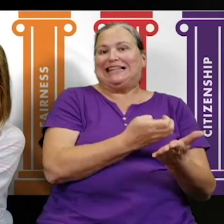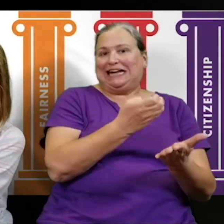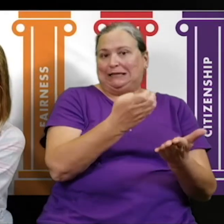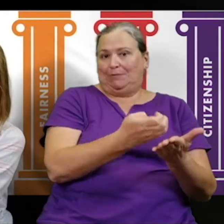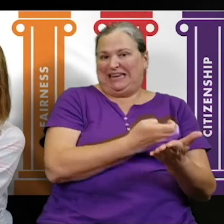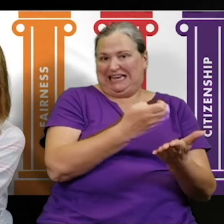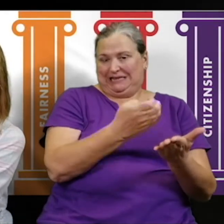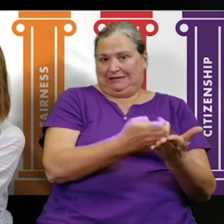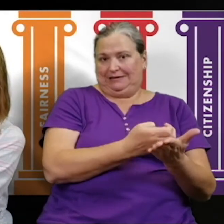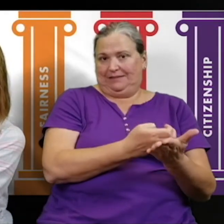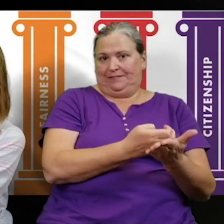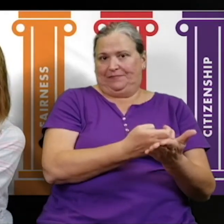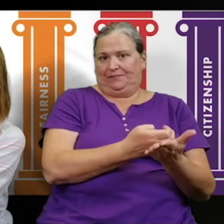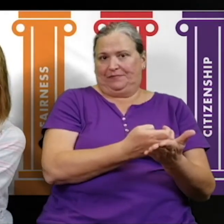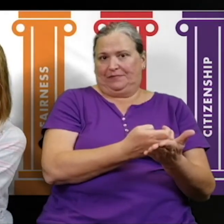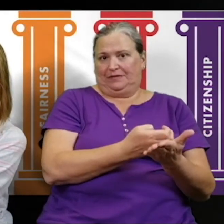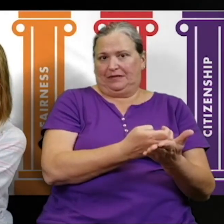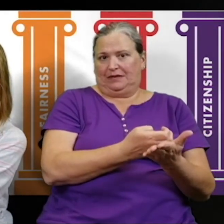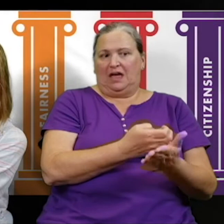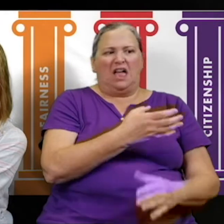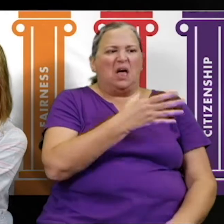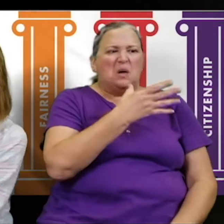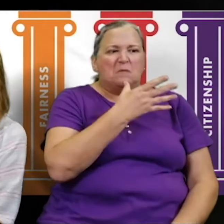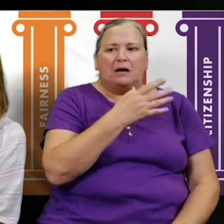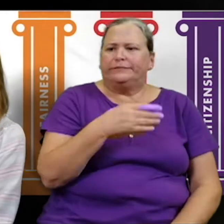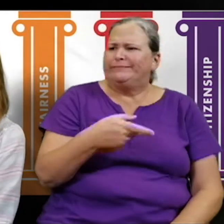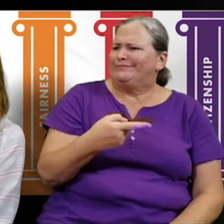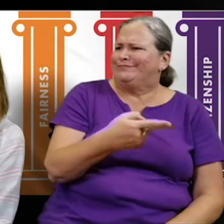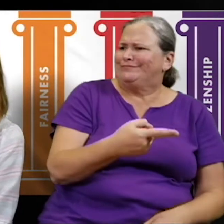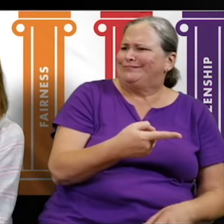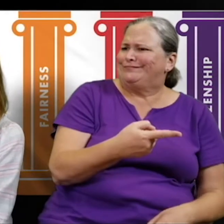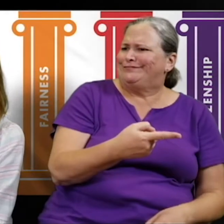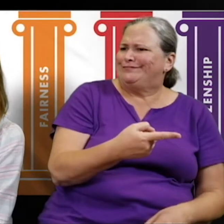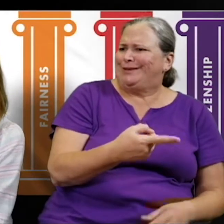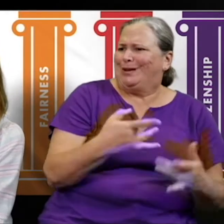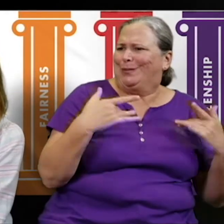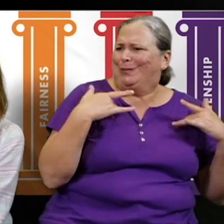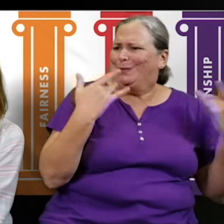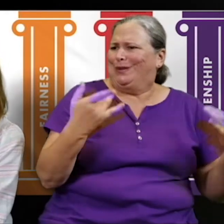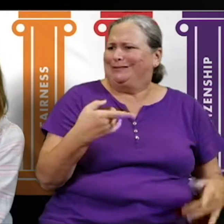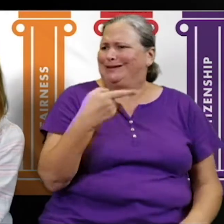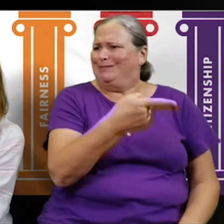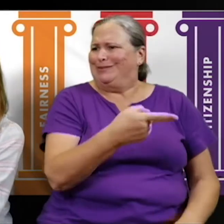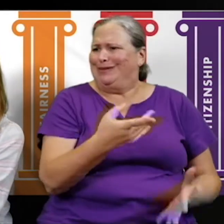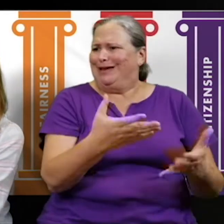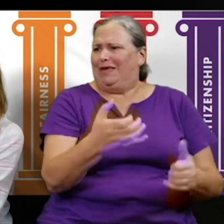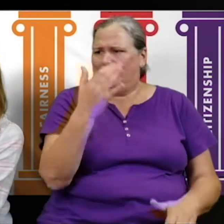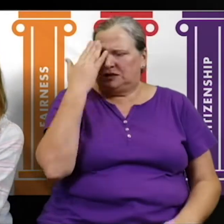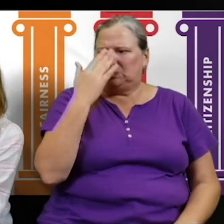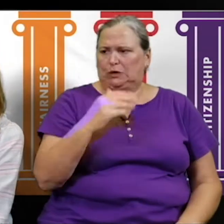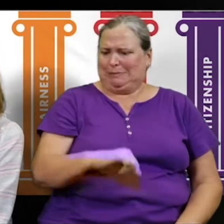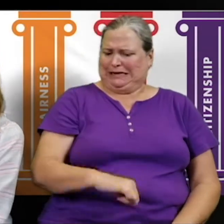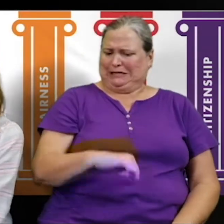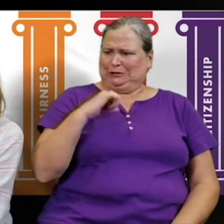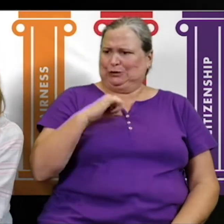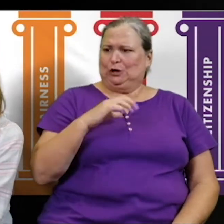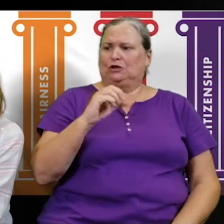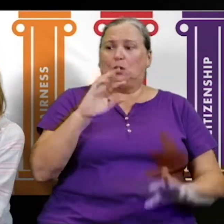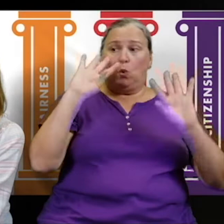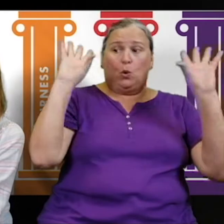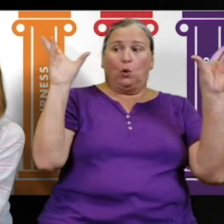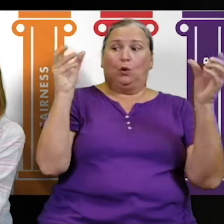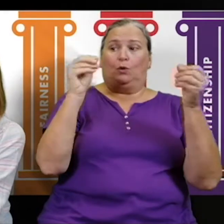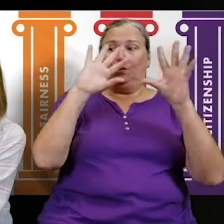encyclopedias. "What's with Lily?" asked her mother. "I thought she wanted to be a surgeon or an ambulance driver or